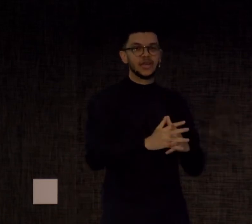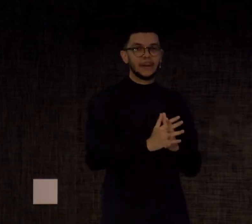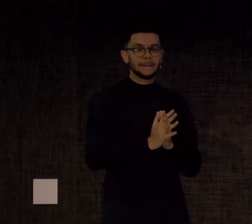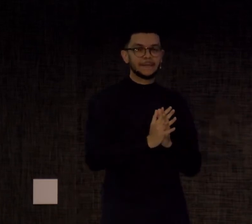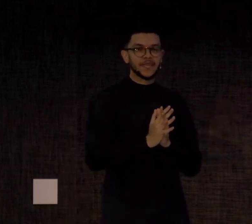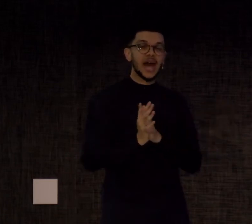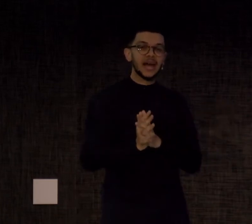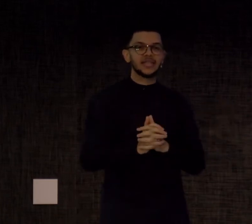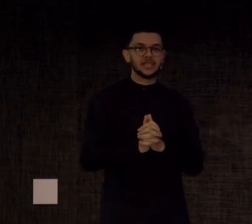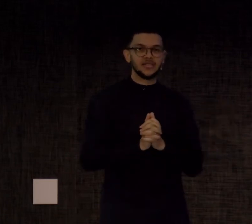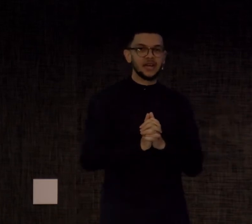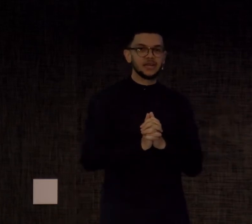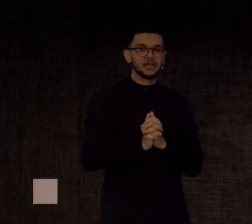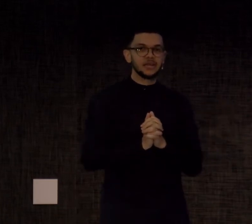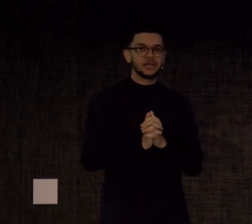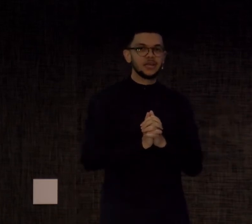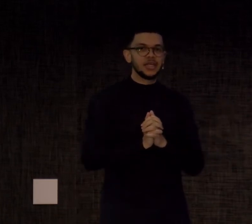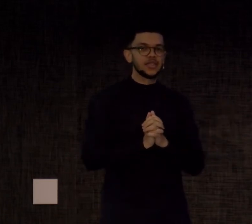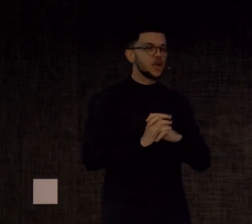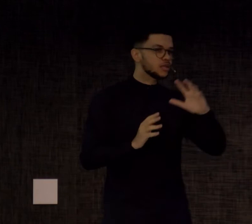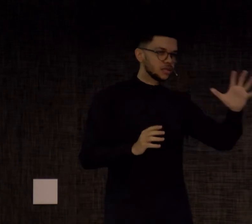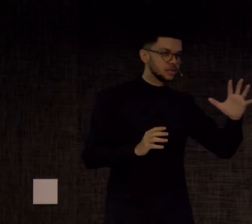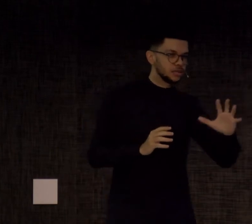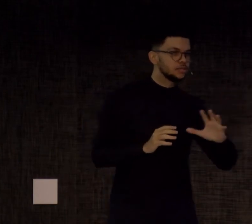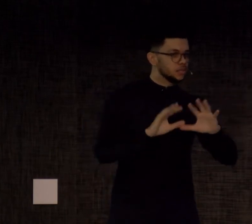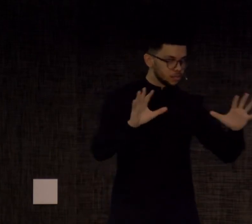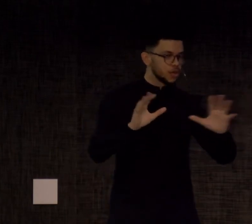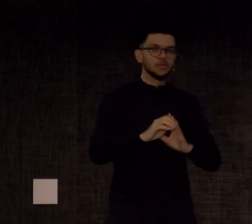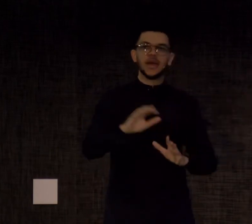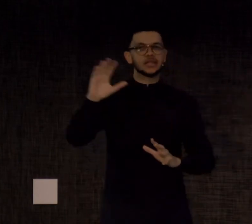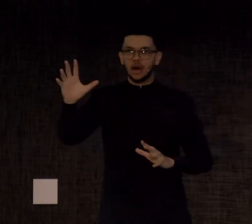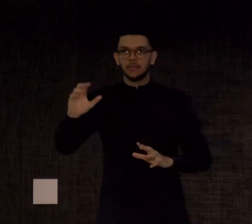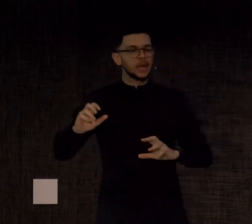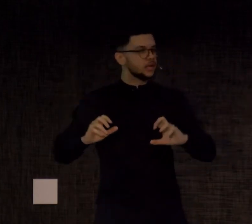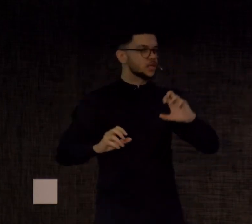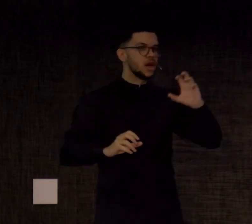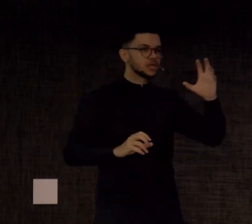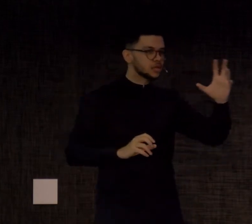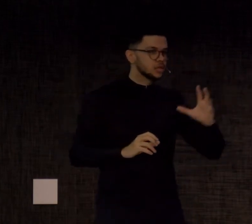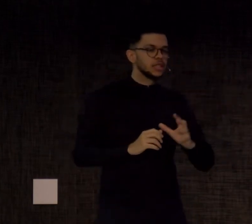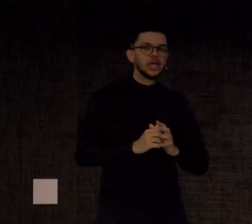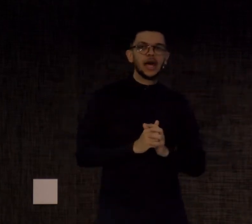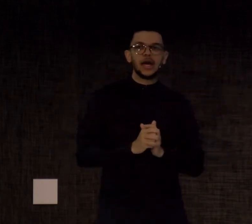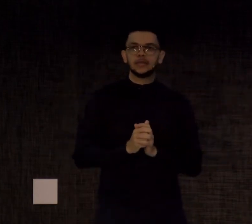country, that I identify is not, sure, ESCOM, and it's not